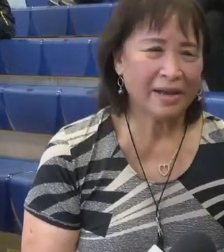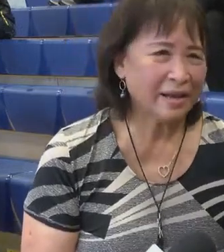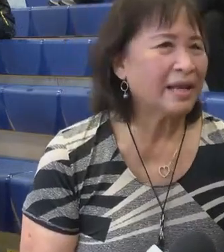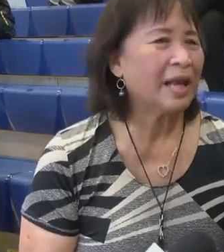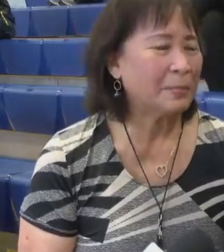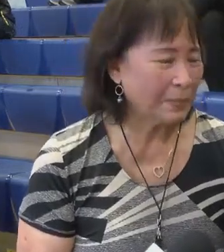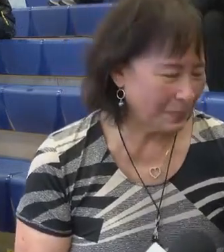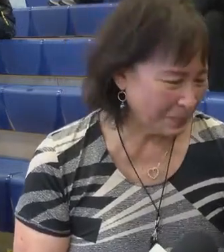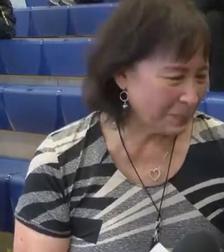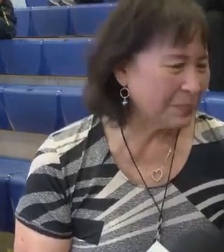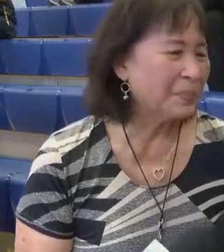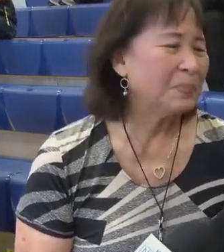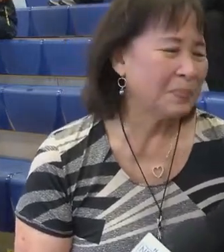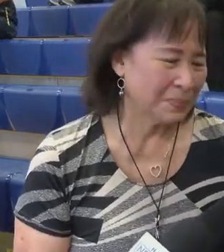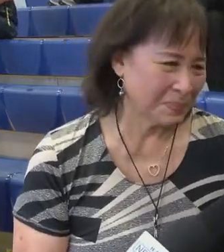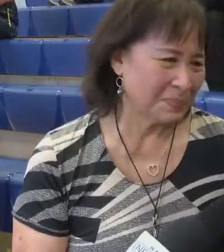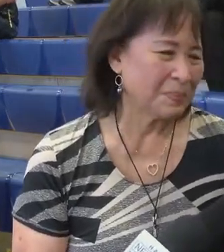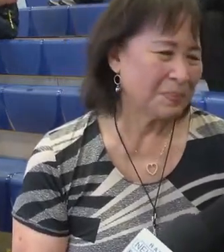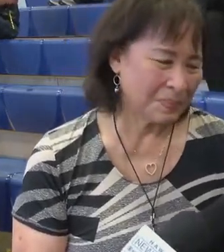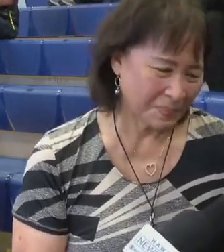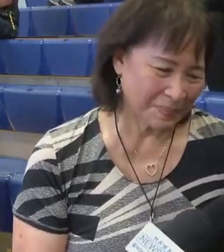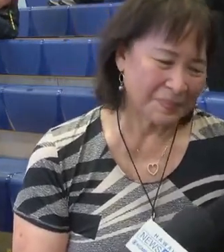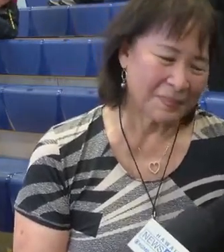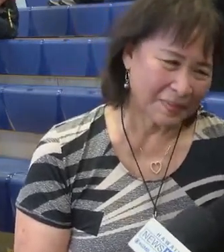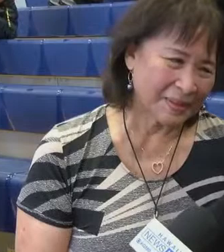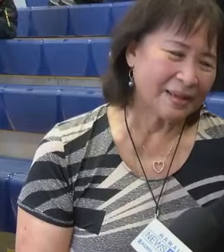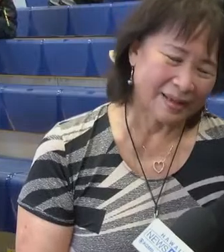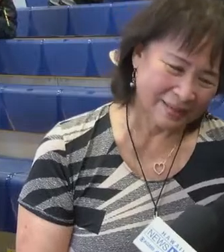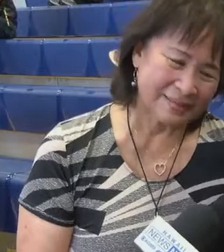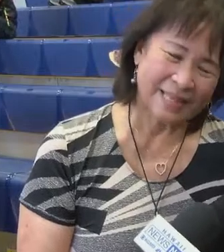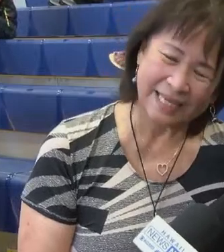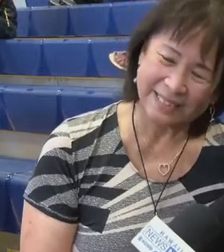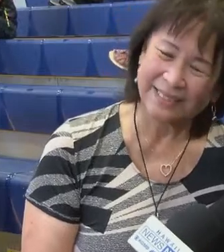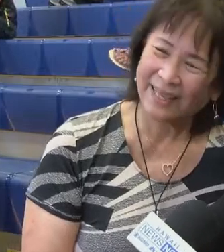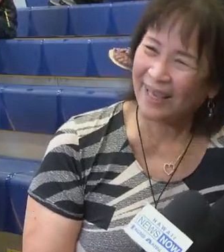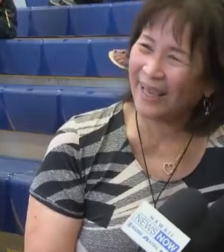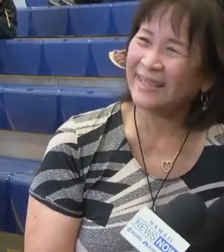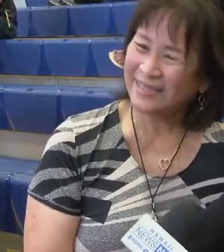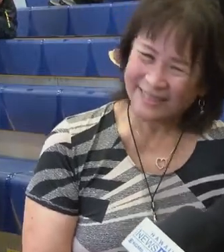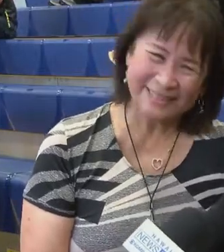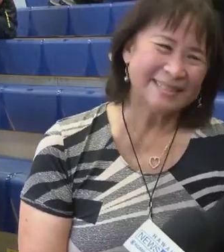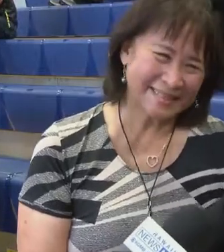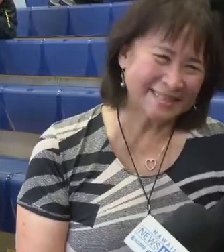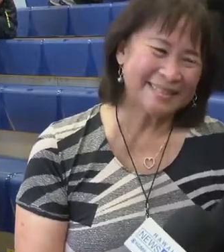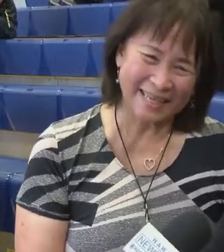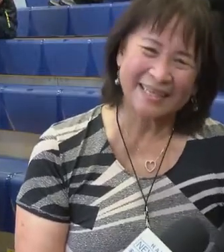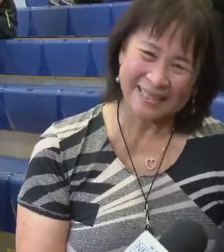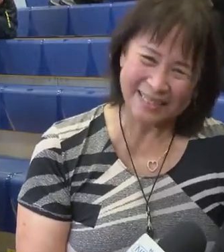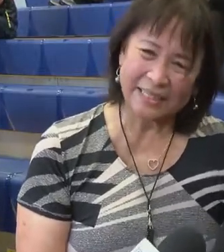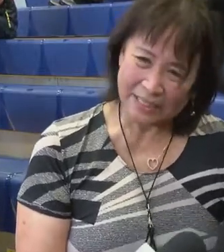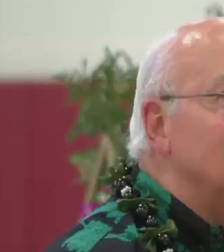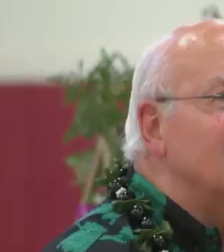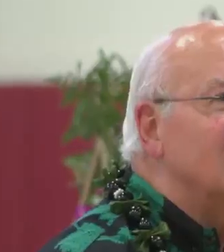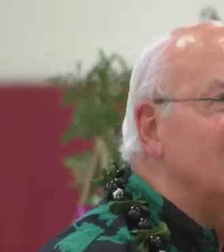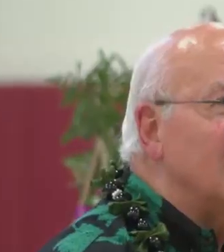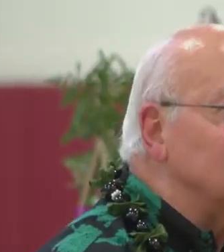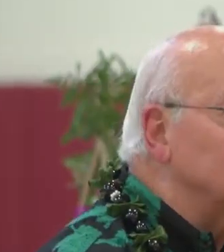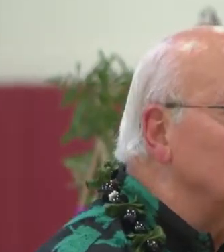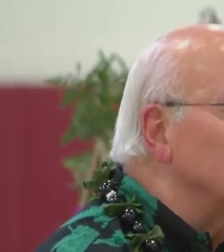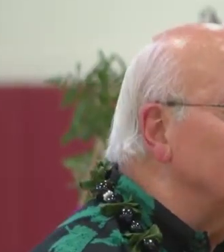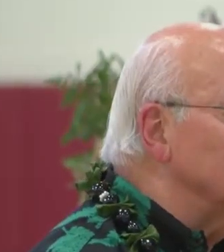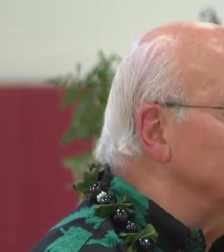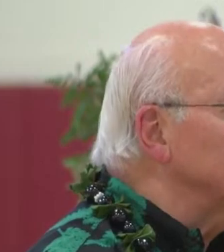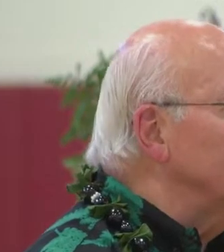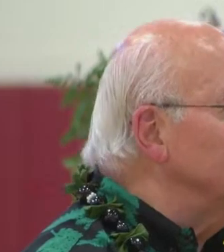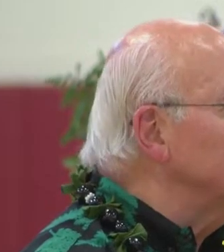would always say, look at his watch and say, "You're late. Where's my coffee?" Many of Jim's